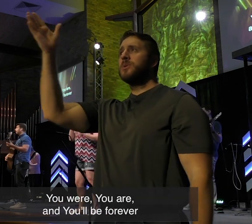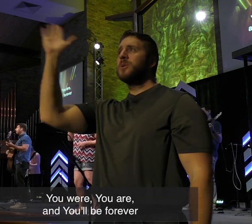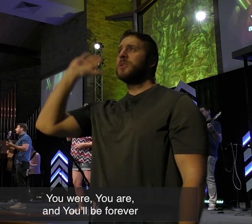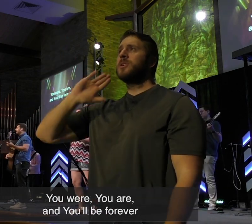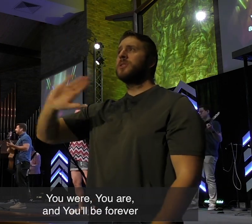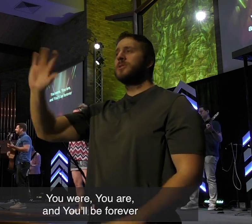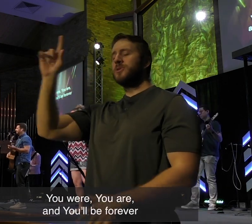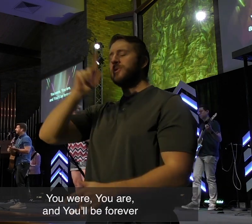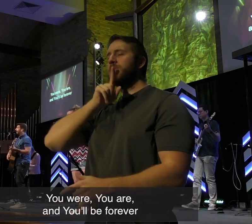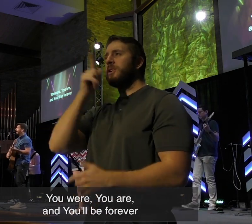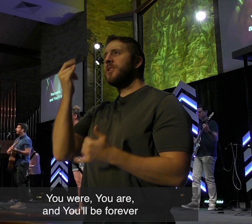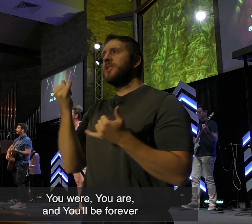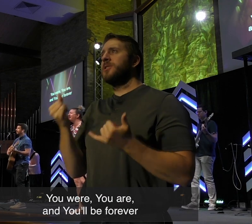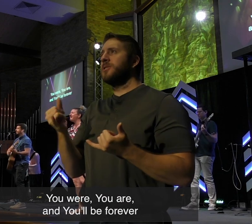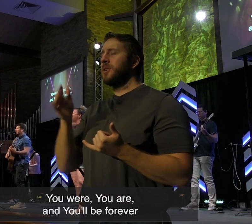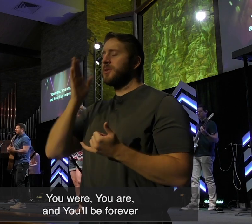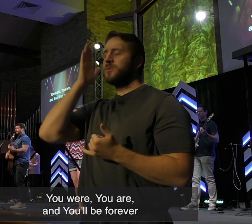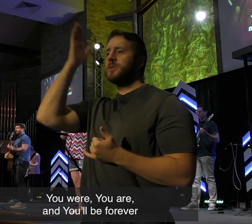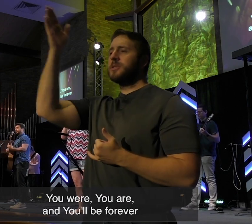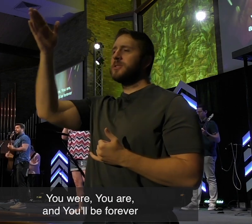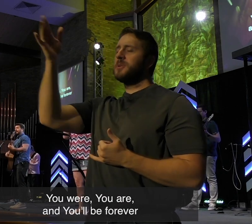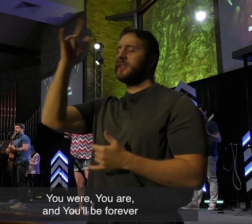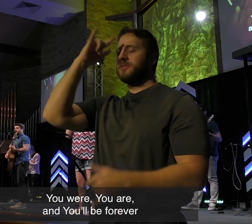all. You were, you are.